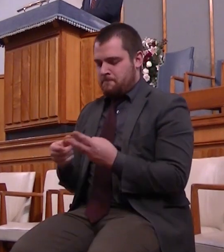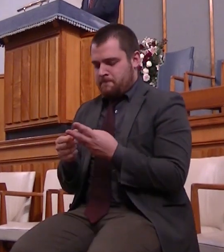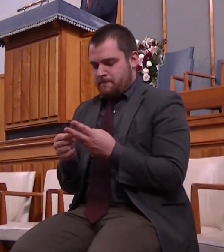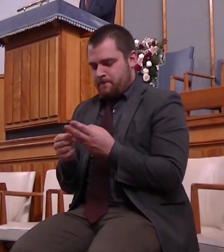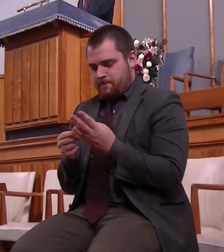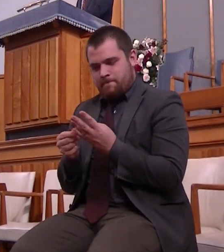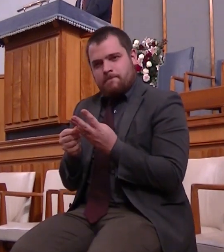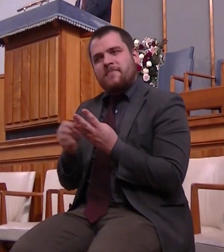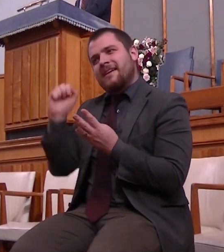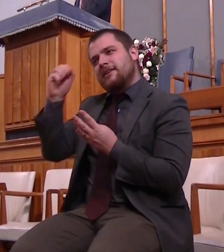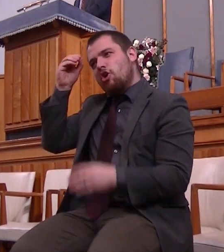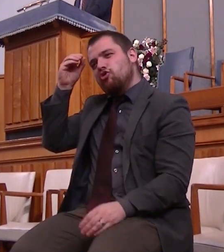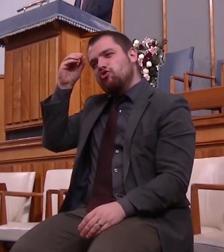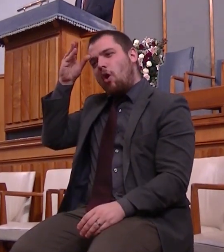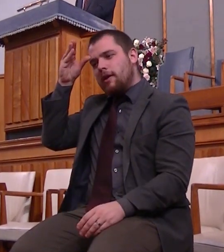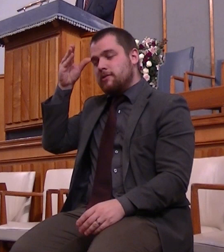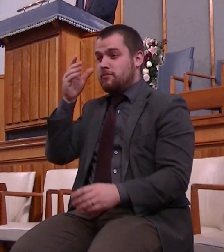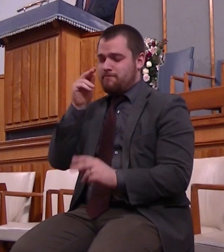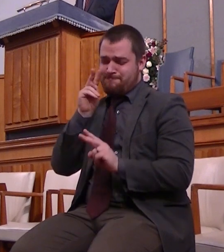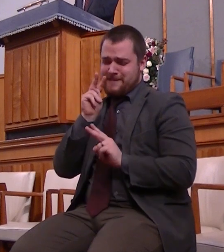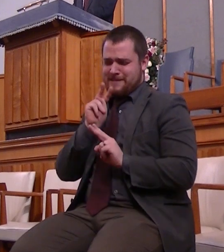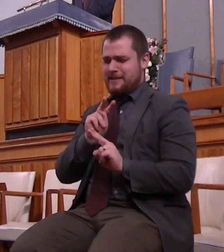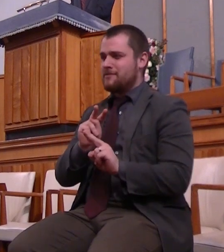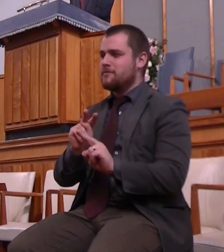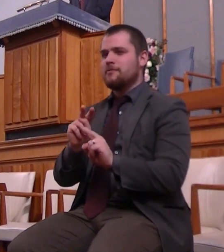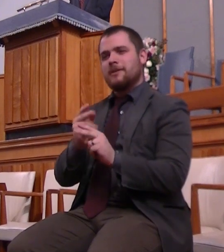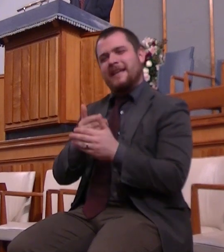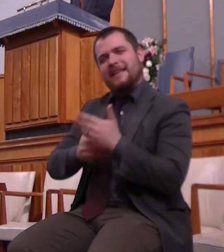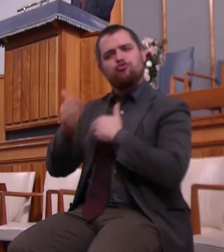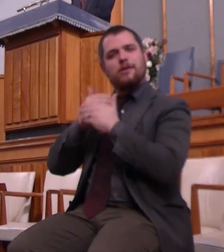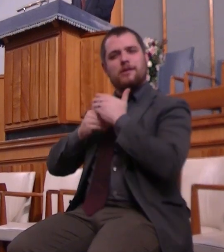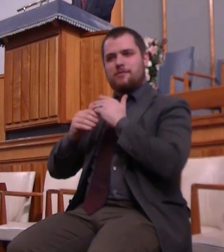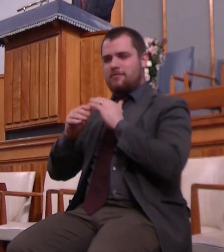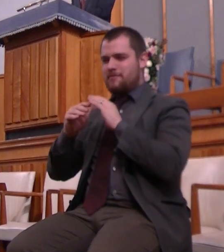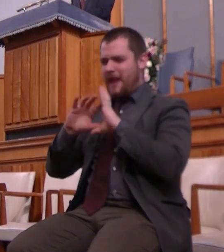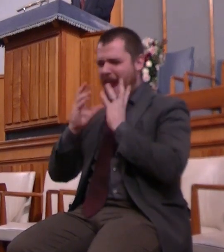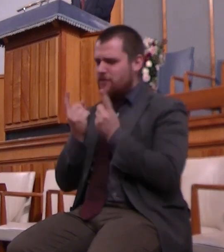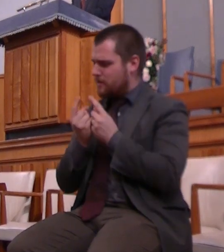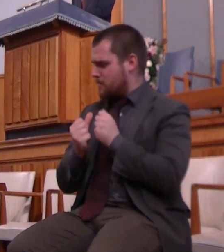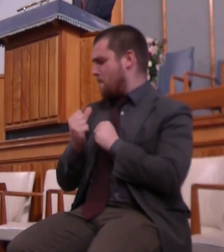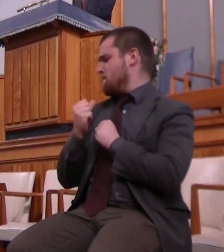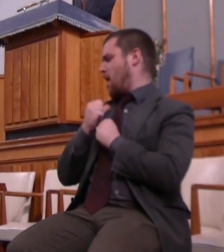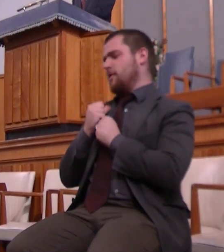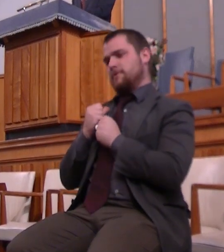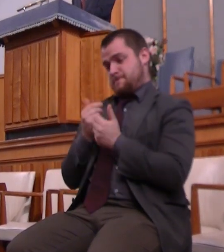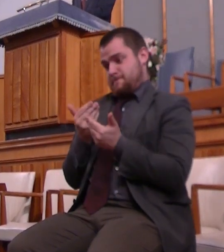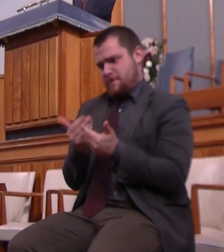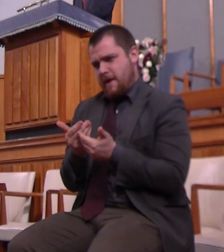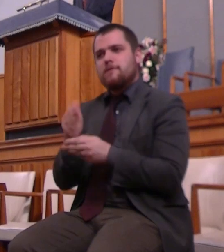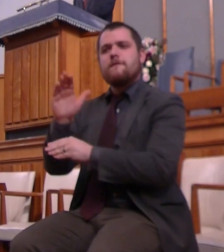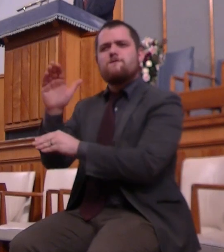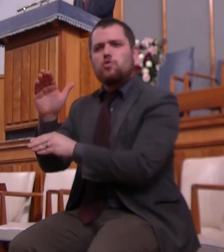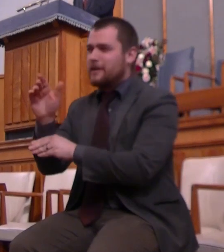This astonishing thing with Almighty God is he knows everything that has ever happened, is happening